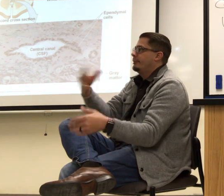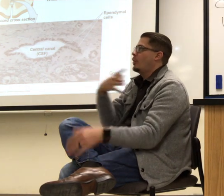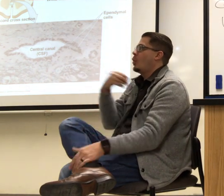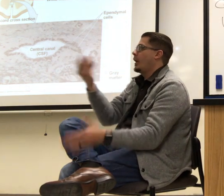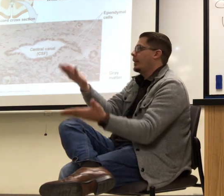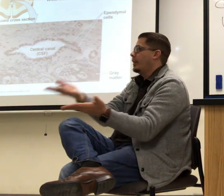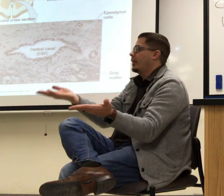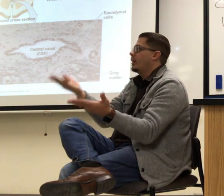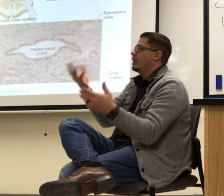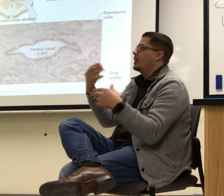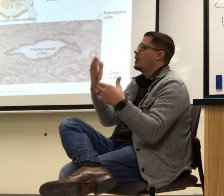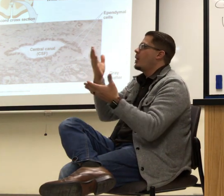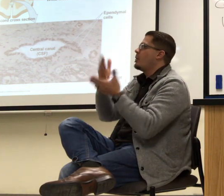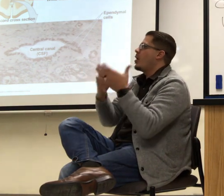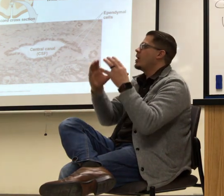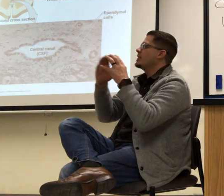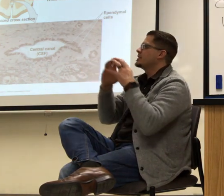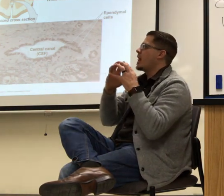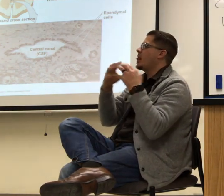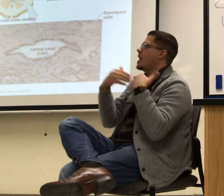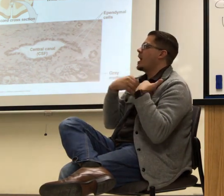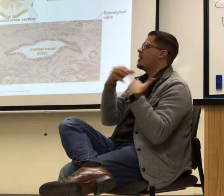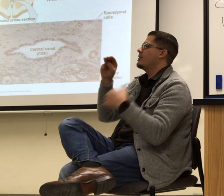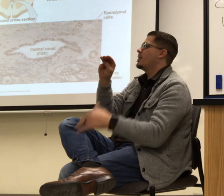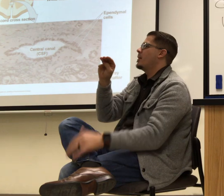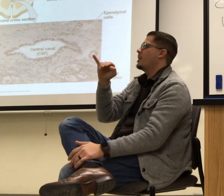contains the parts of the cells that are myelinated.